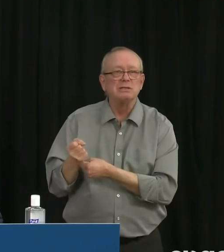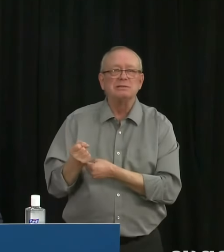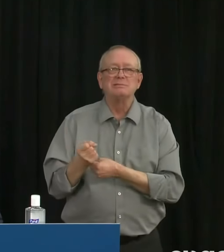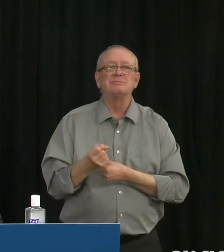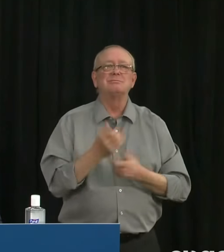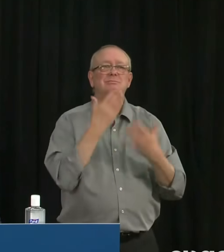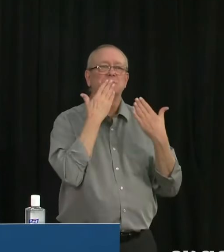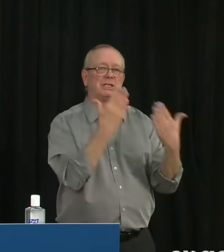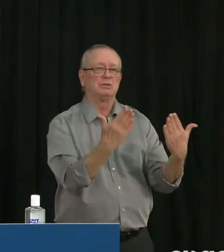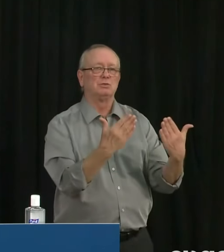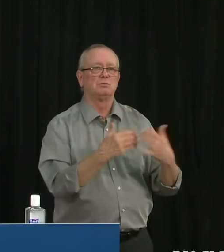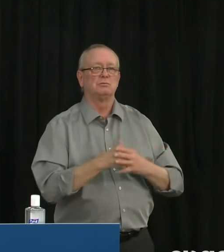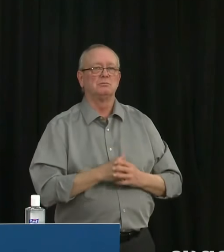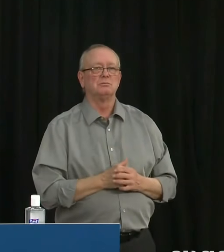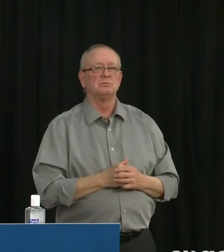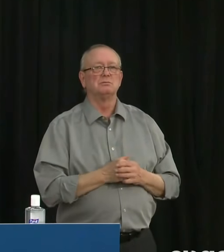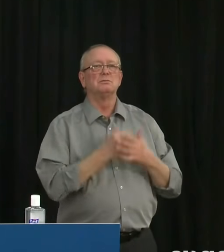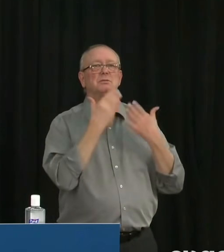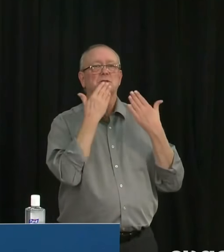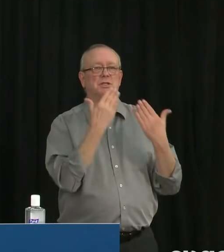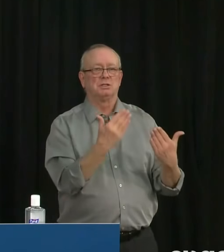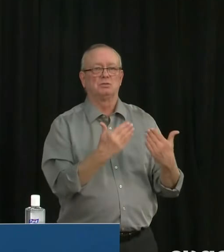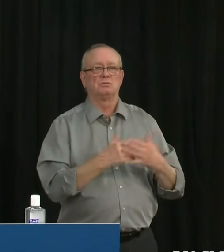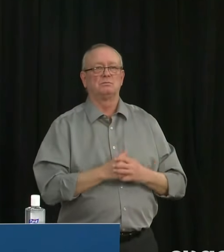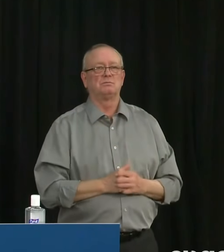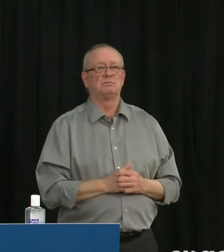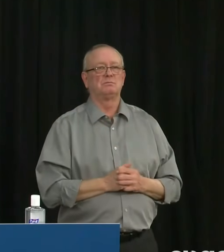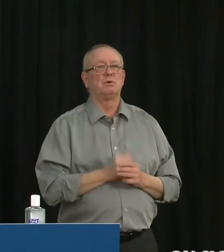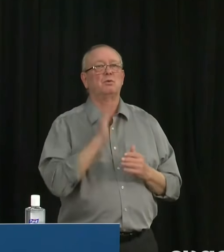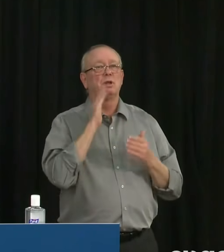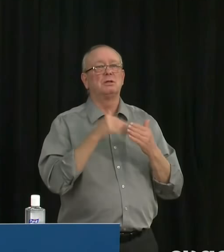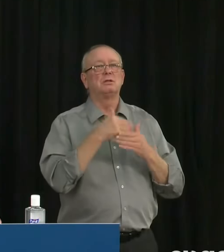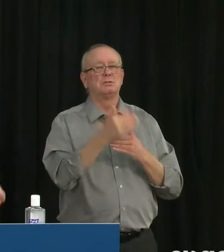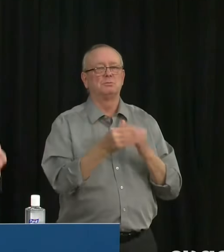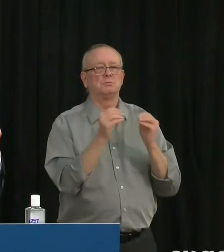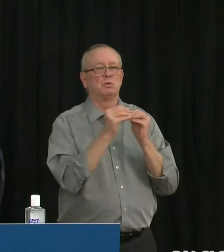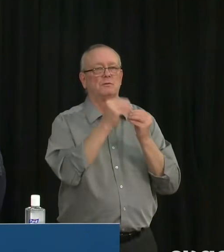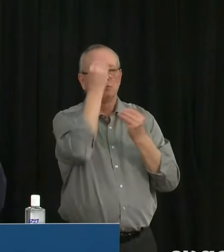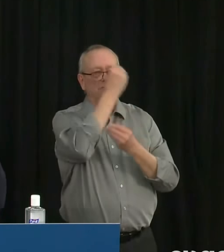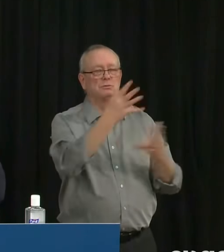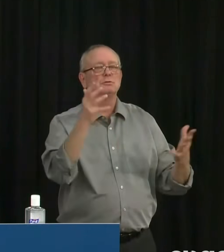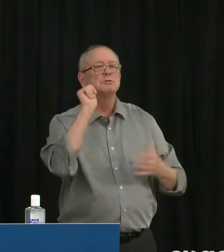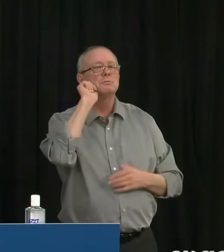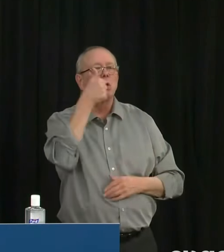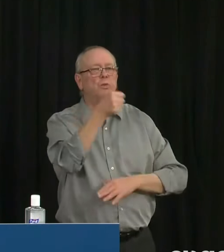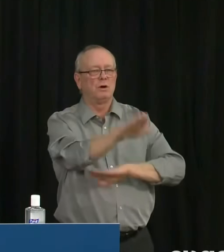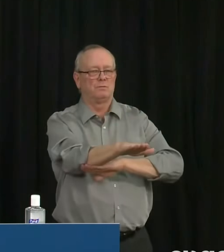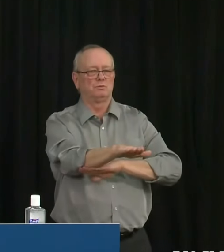Thank you all for joining us. Dr. Hinshaw will provide another update tomorrow afternoon. Thank you.